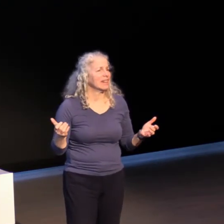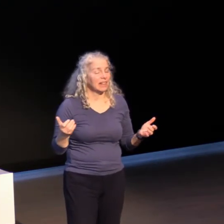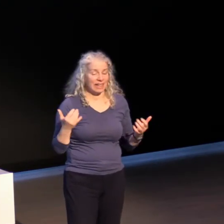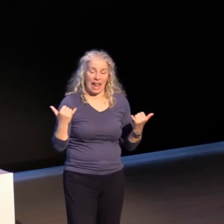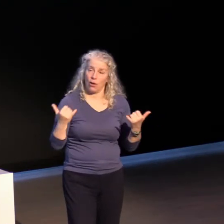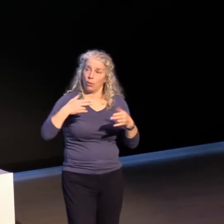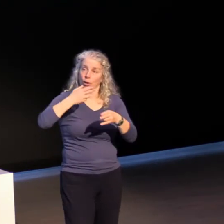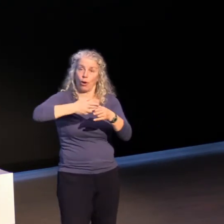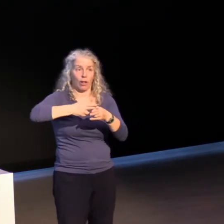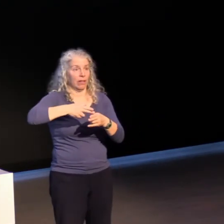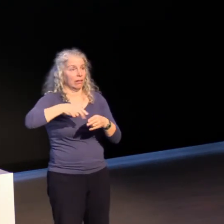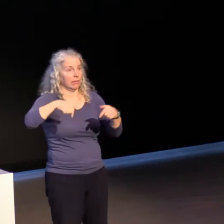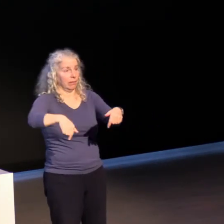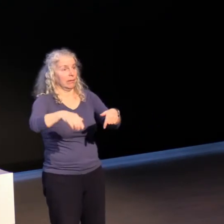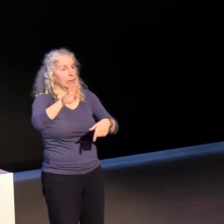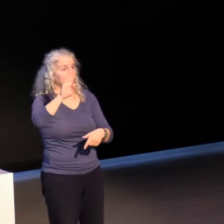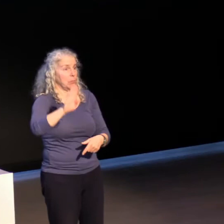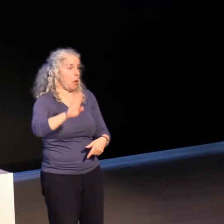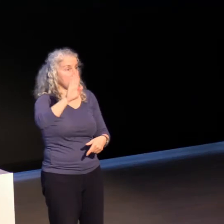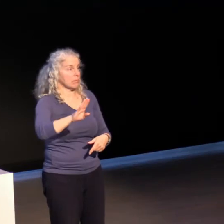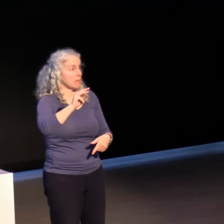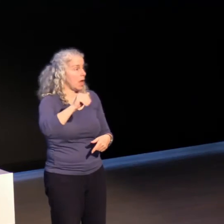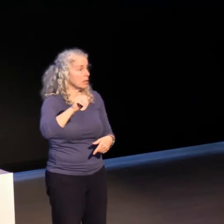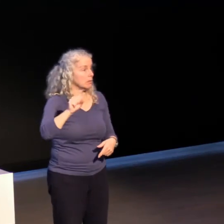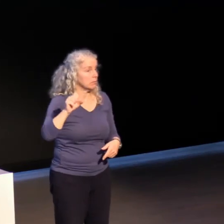call Boston, Mass.